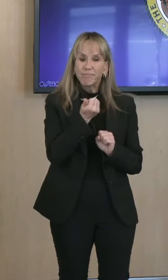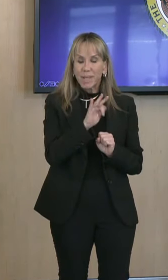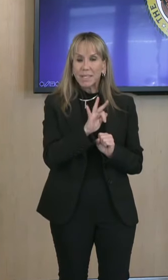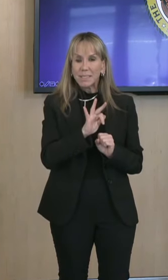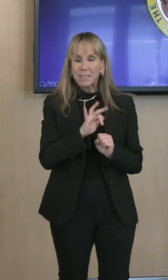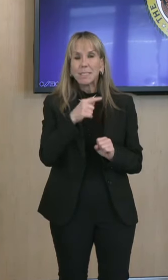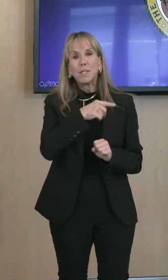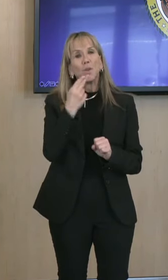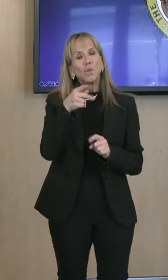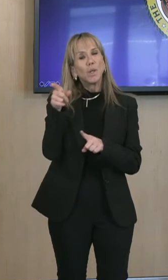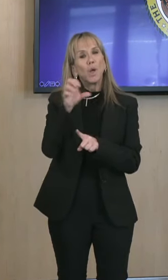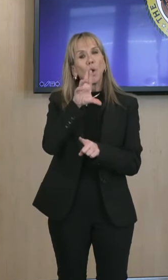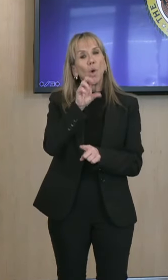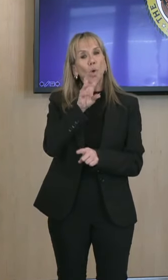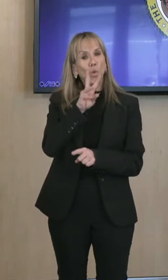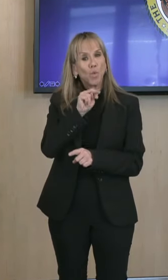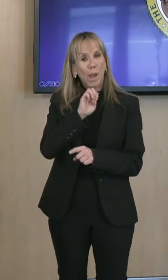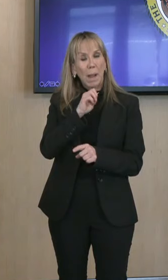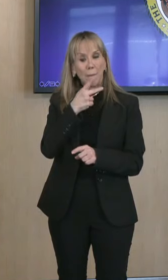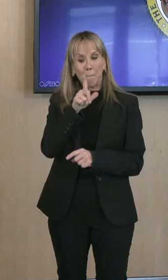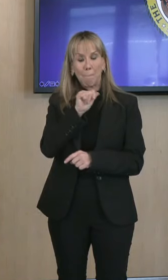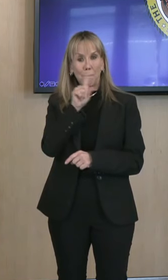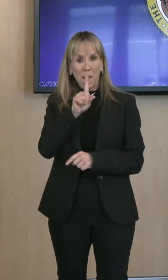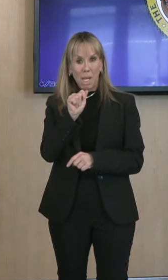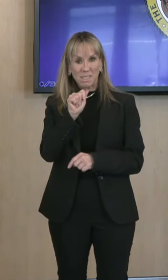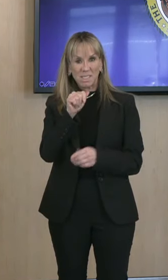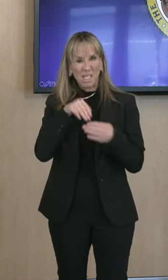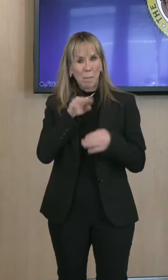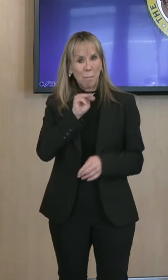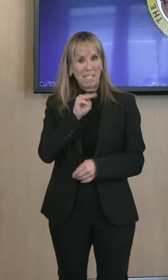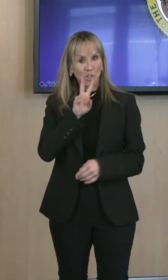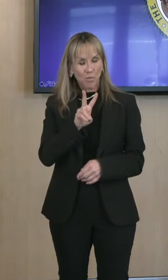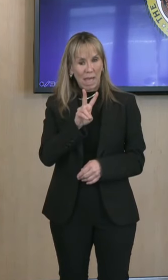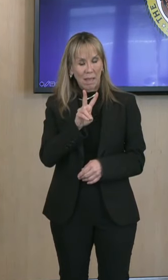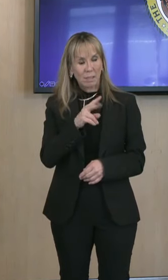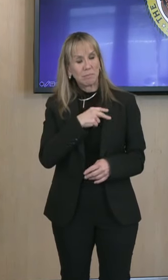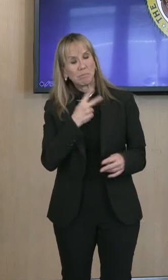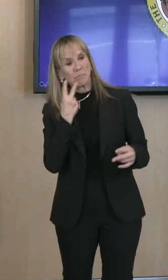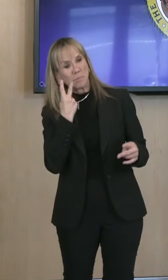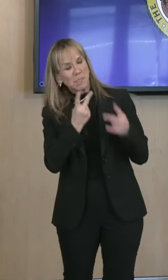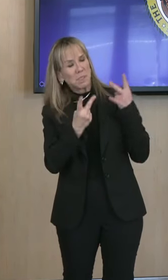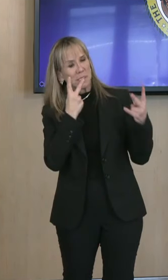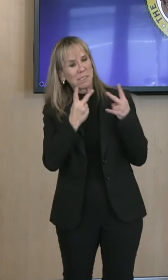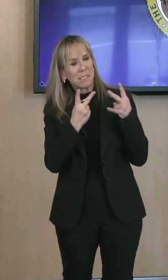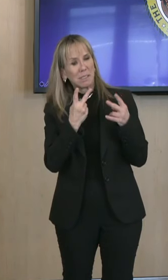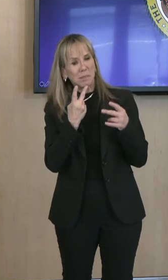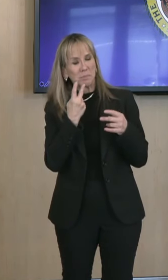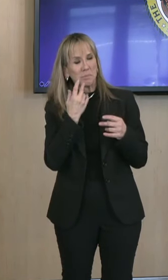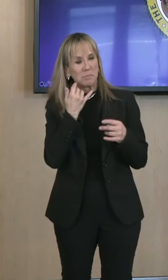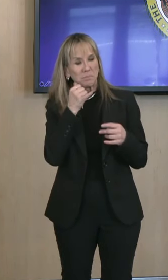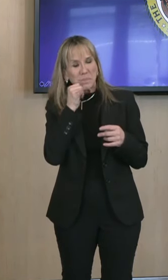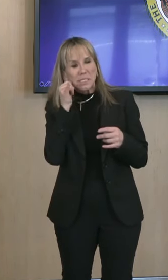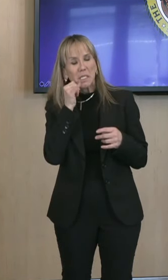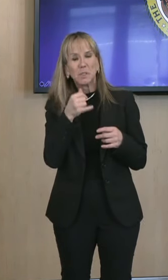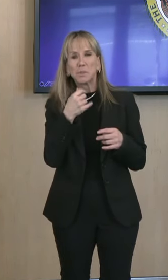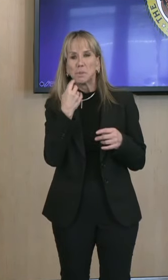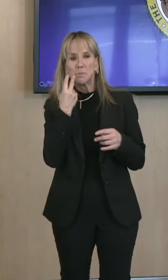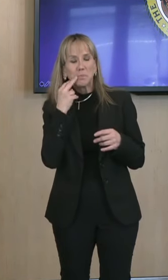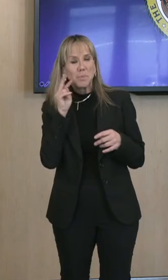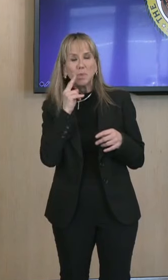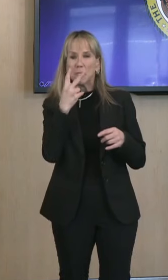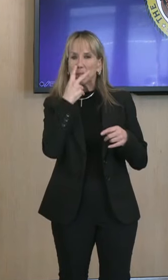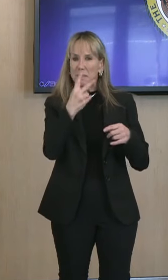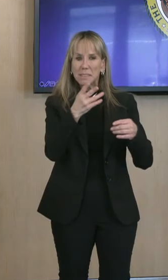the Crown Plaza in Mission Valley. And the scene there the last couple of days is roped off parking